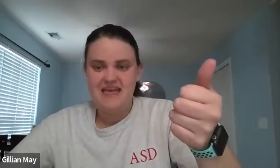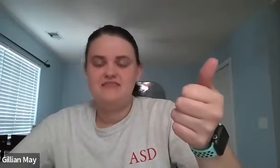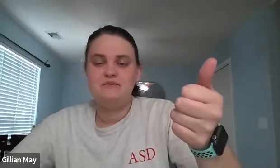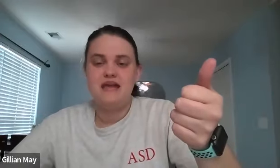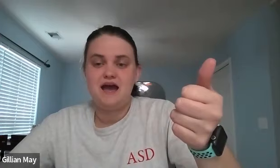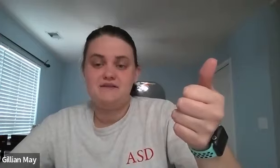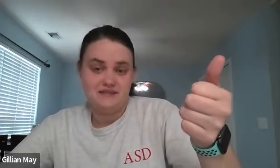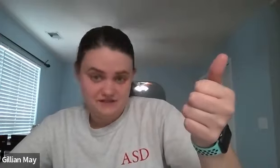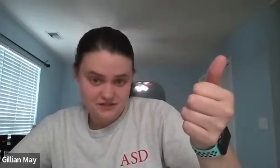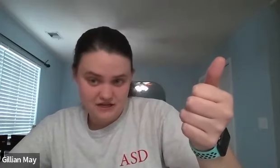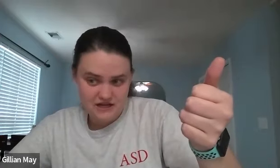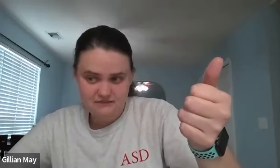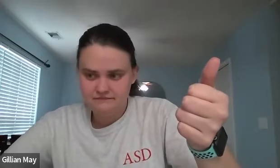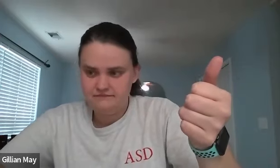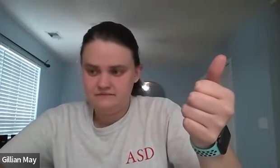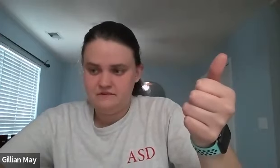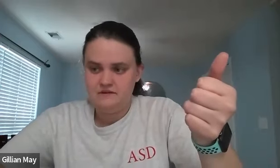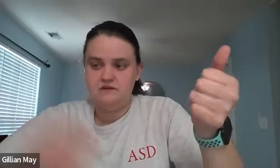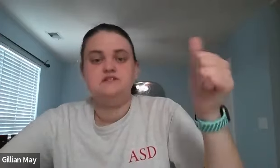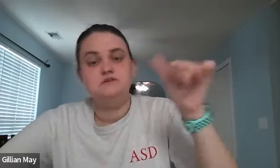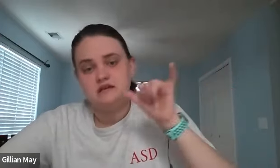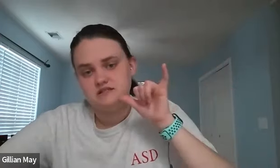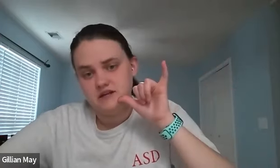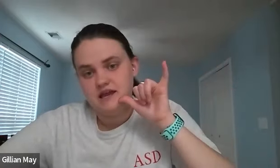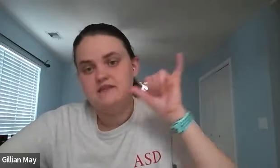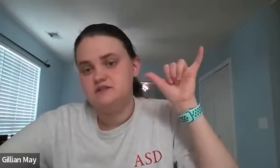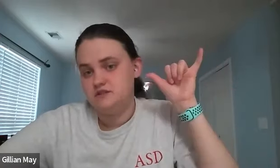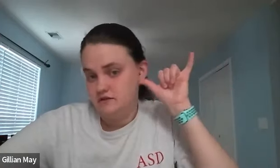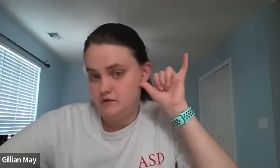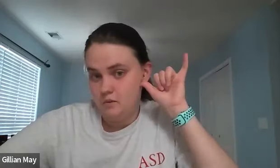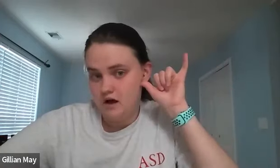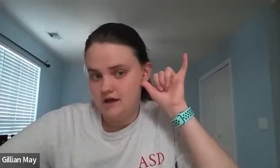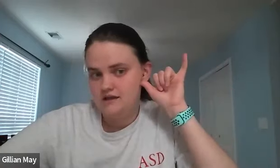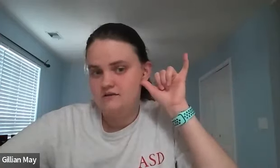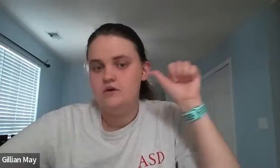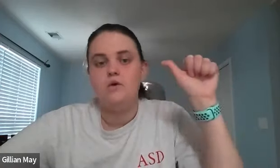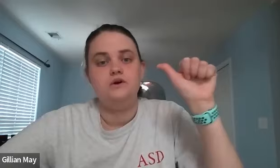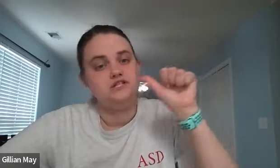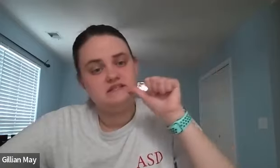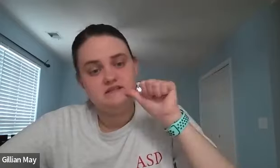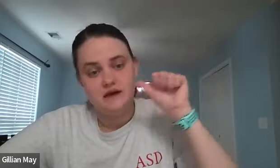And then we have yesterday. So yesterday, it's either the Y or just the